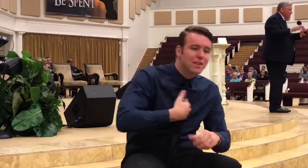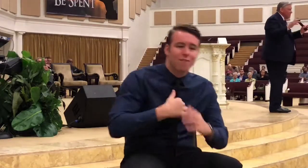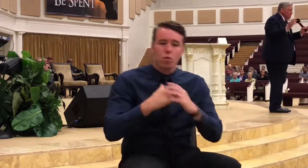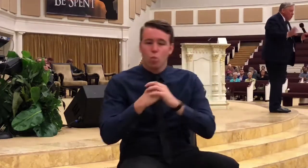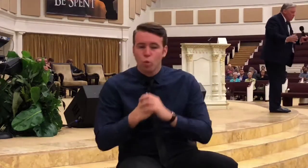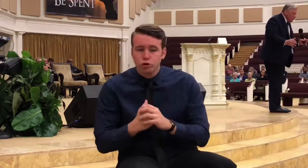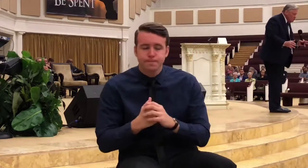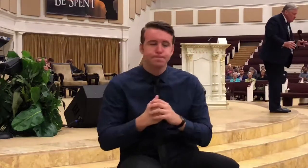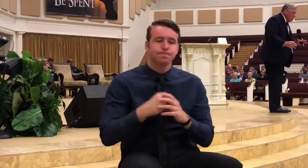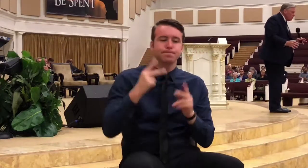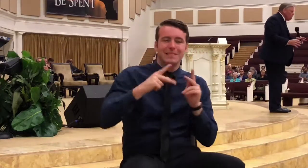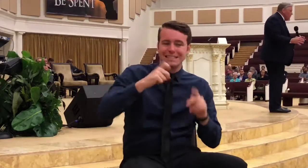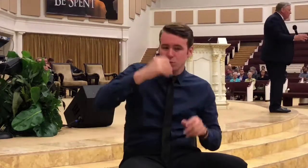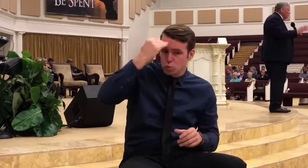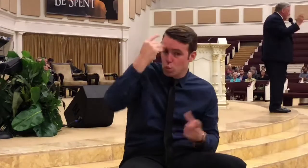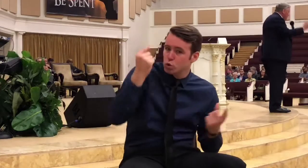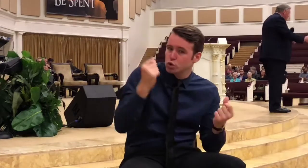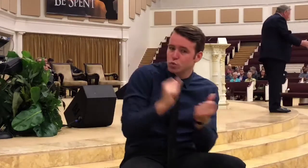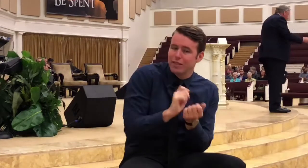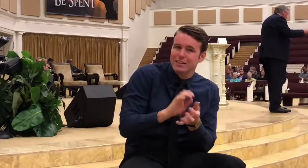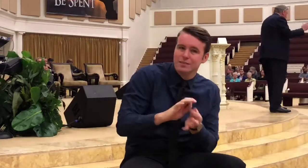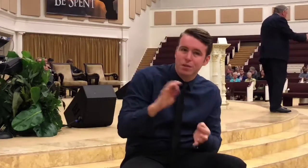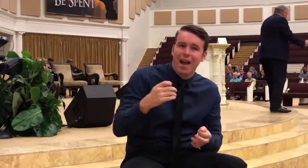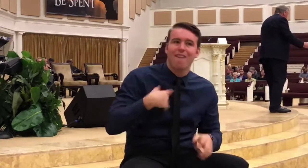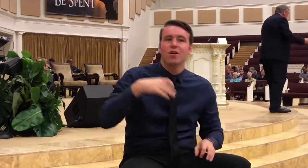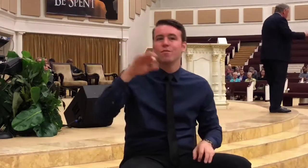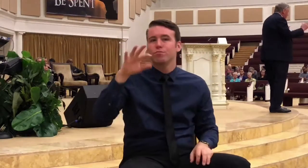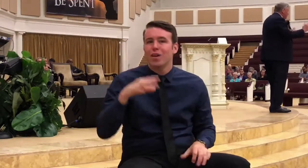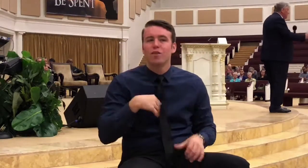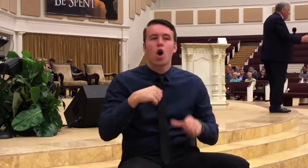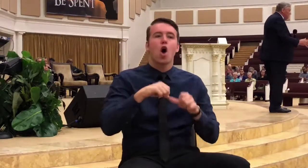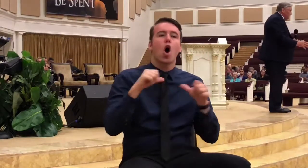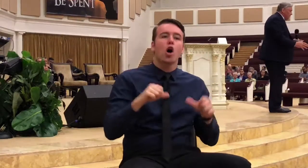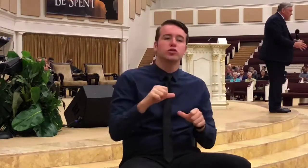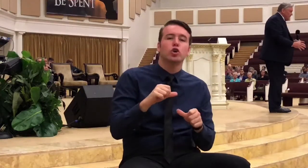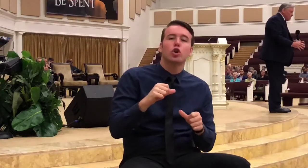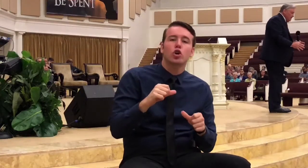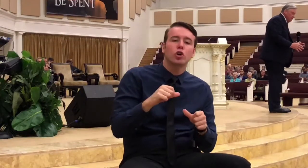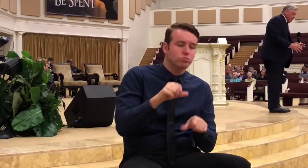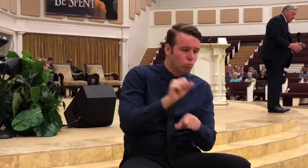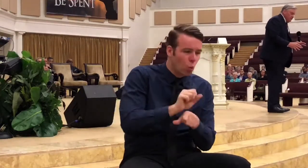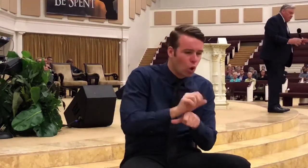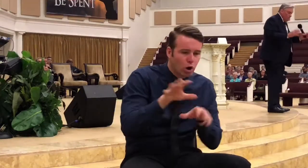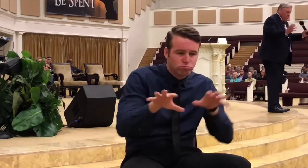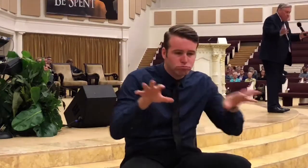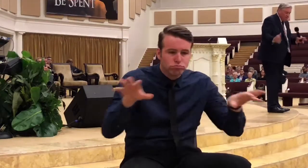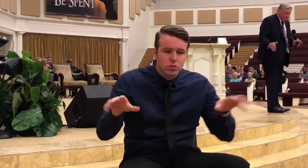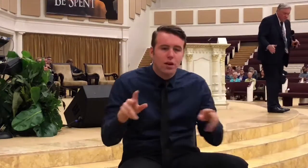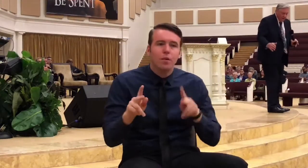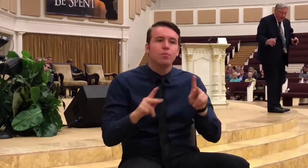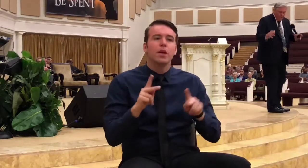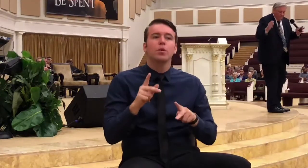worship. You've got to have people know what they're doing in the spirit. You've got to have preachers. You've got to have altar workers. You've got to have people that keep the